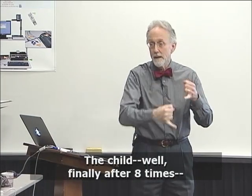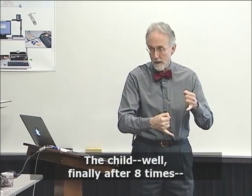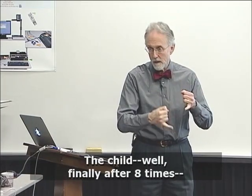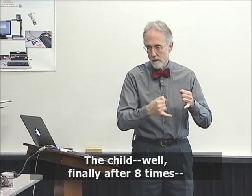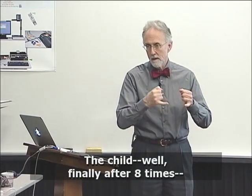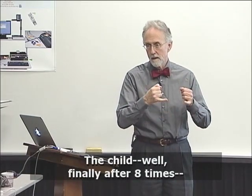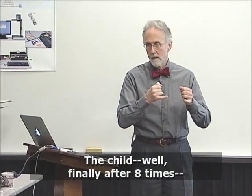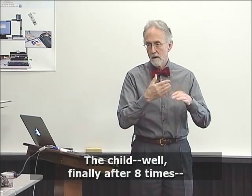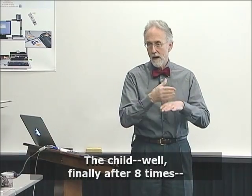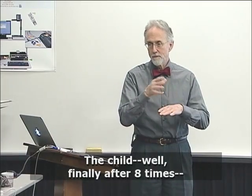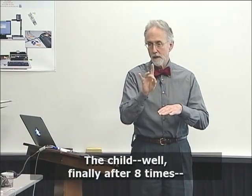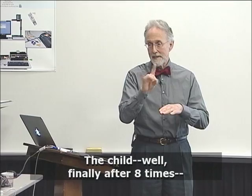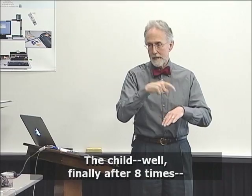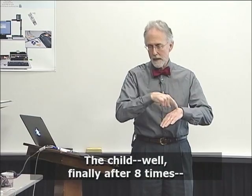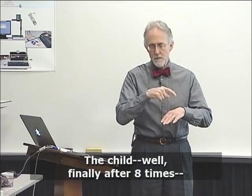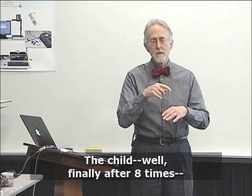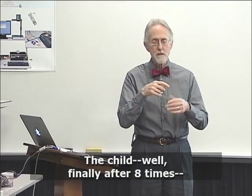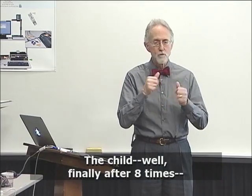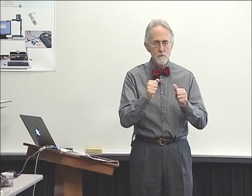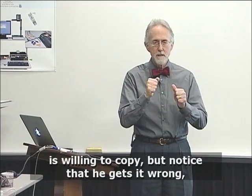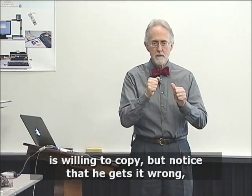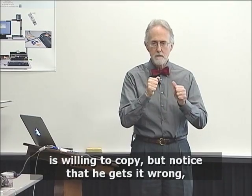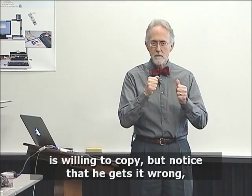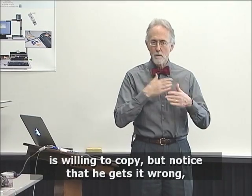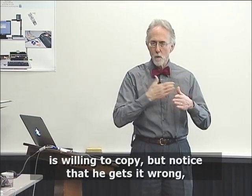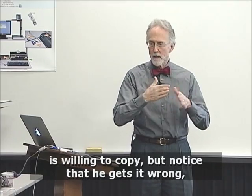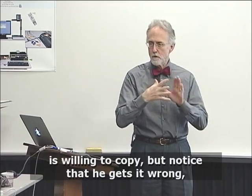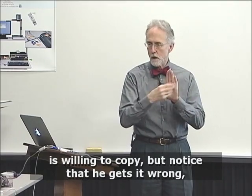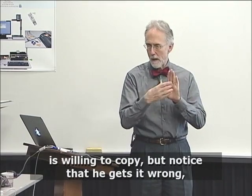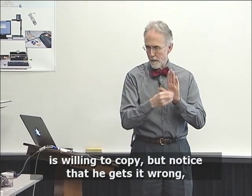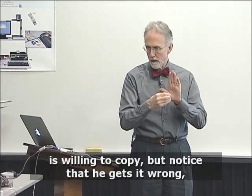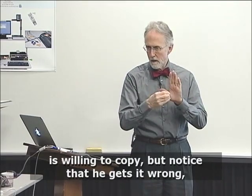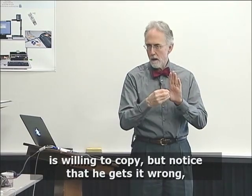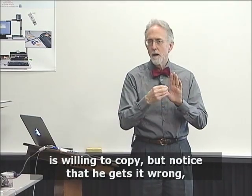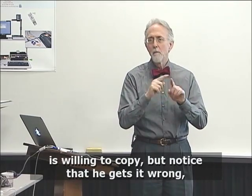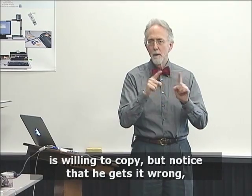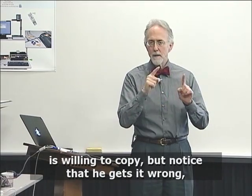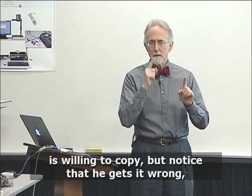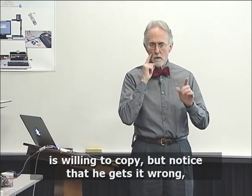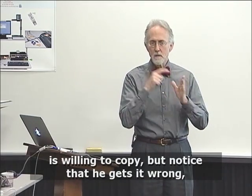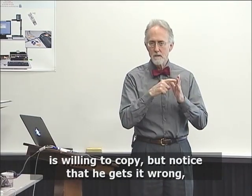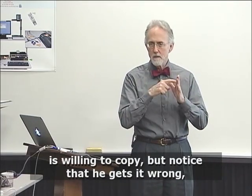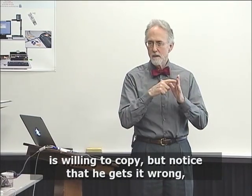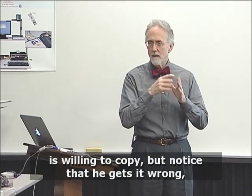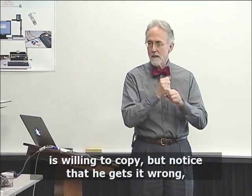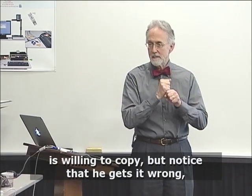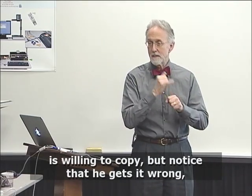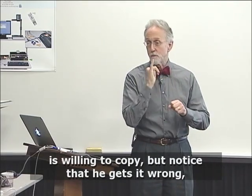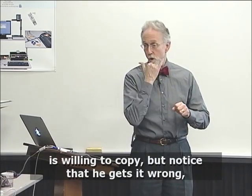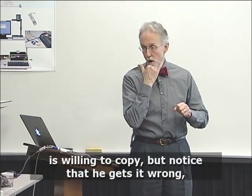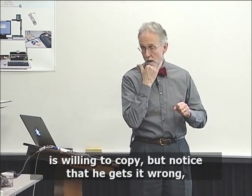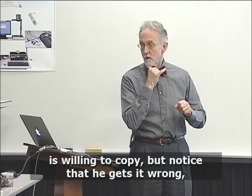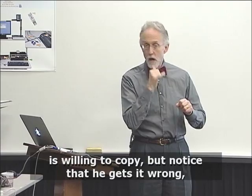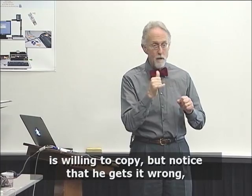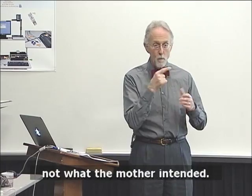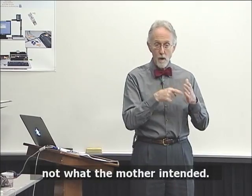finally, after 8 times, is willing to copy. But notice it gets it wrong, not what